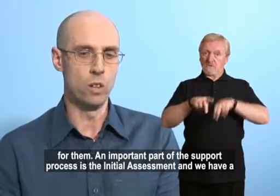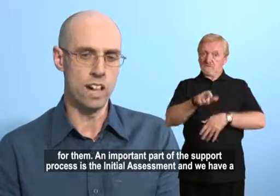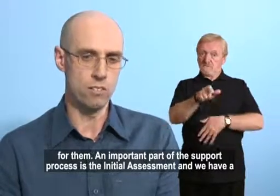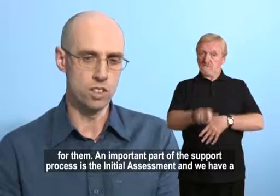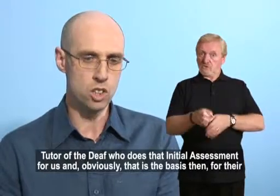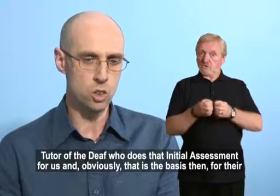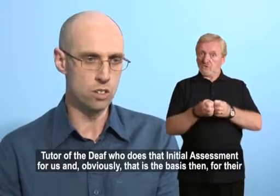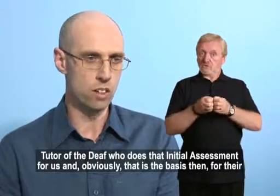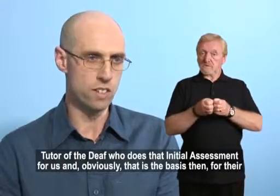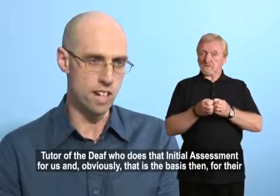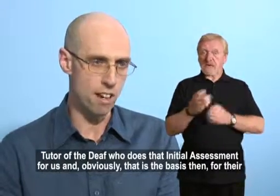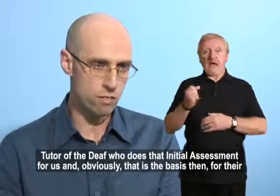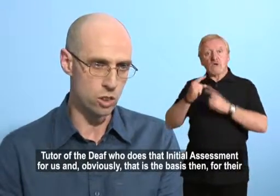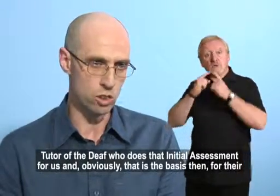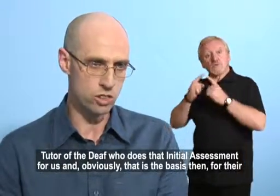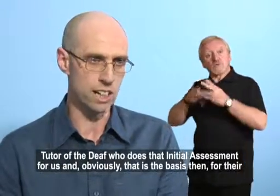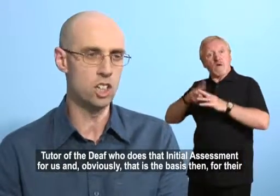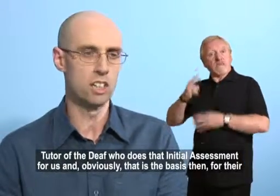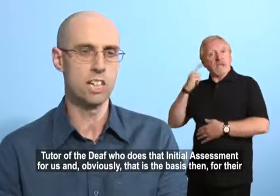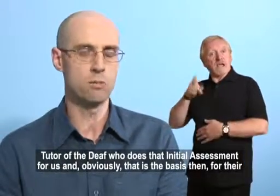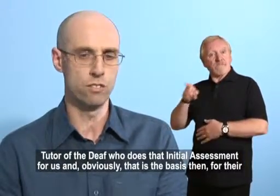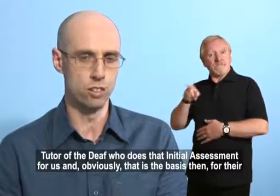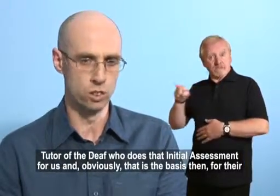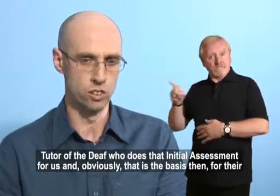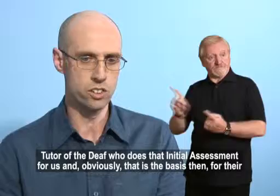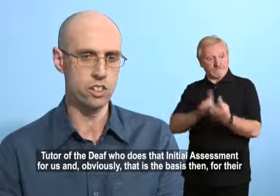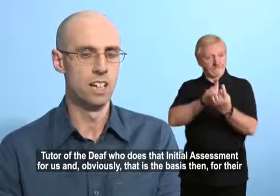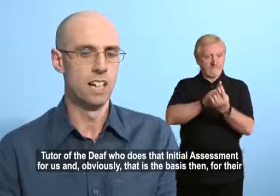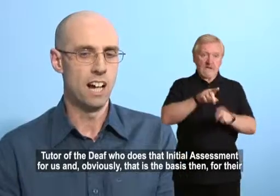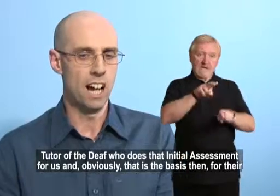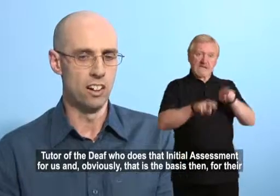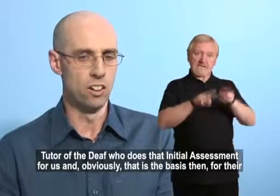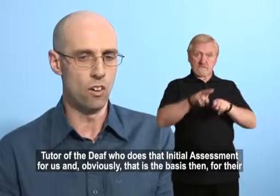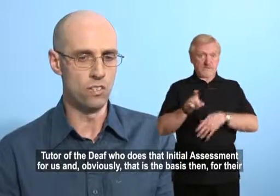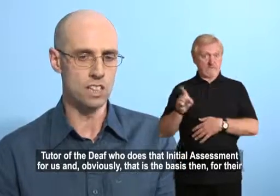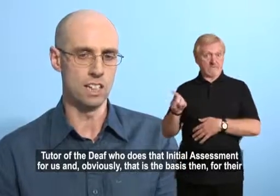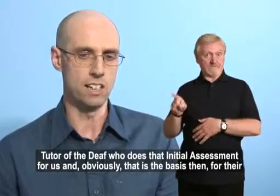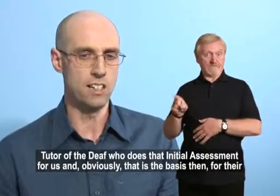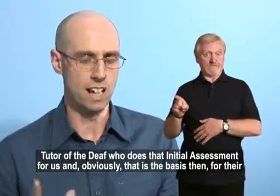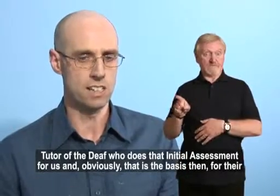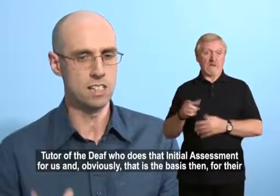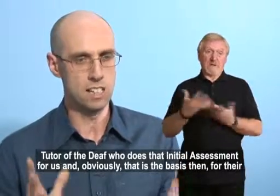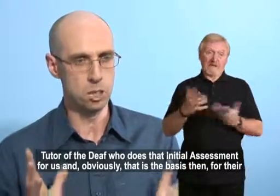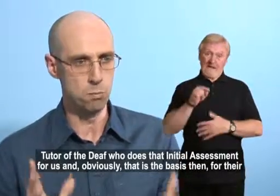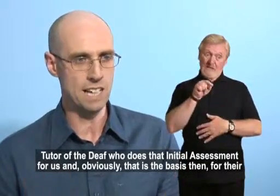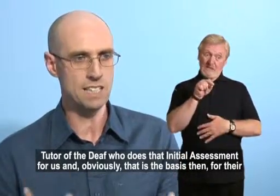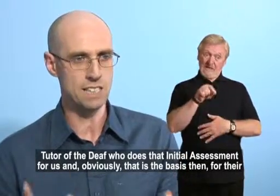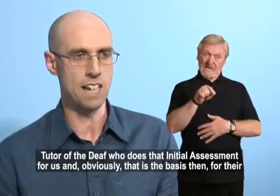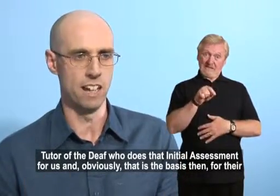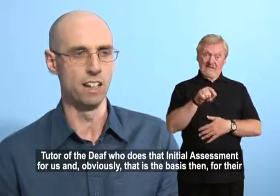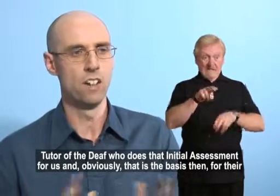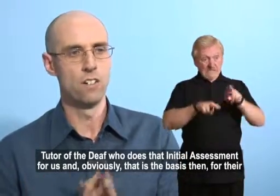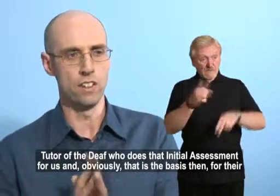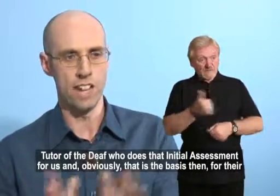and we have a tutor of the deaf who does that initial assessment for us, and obviously that is the